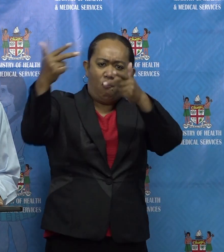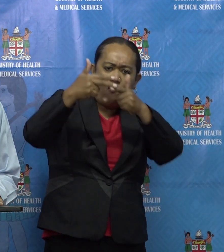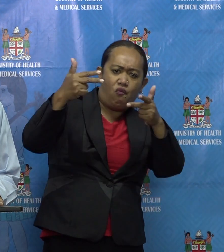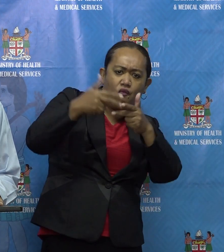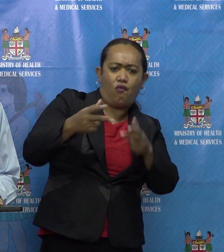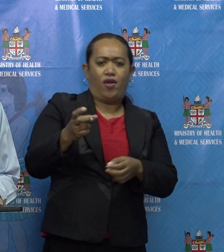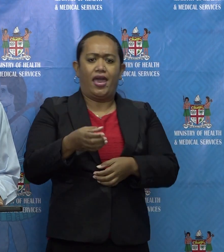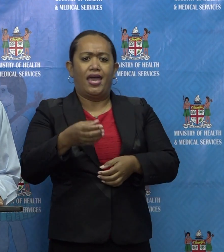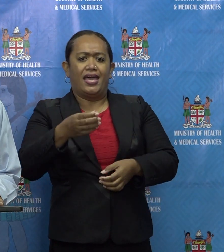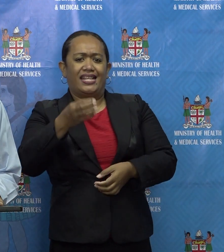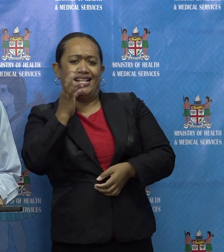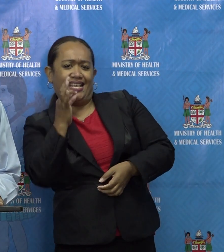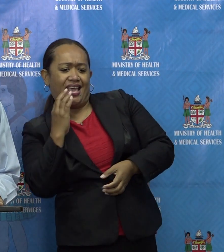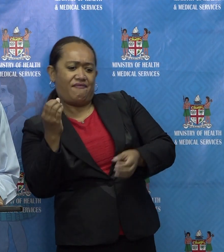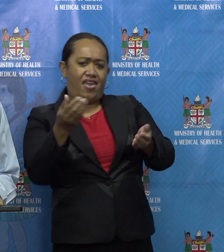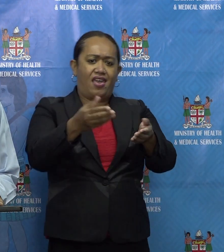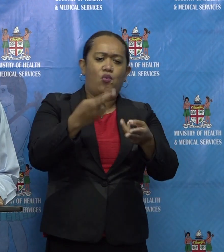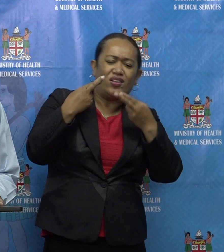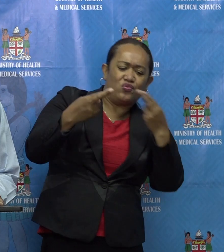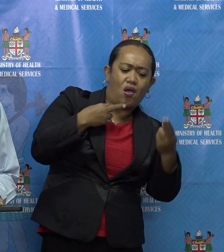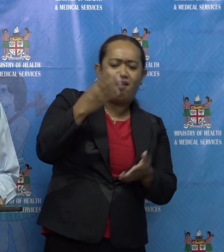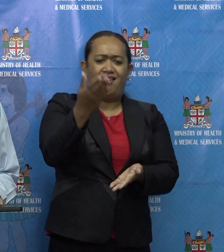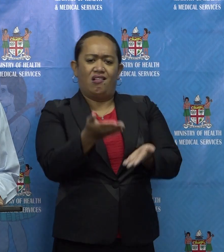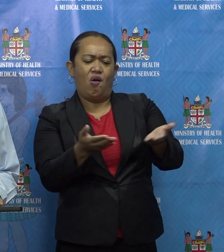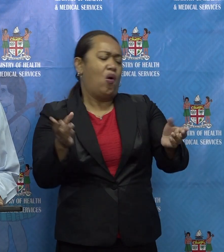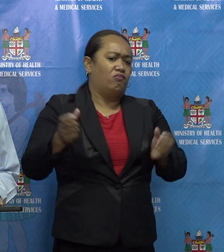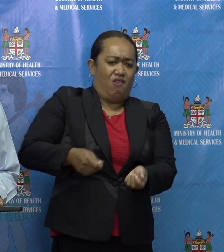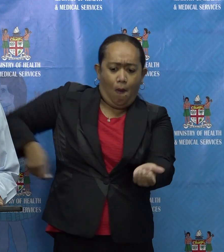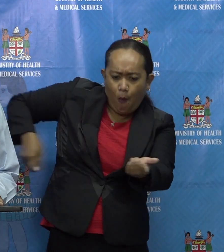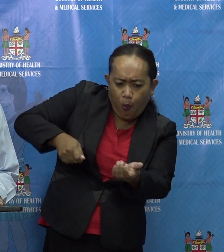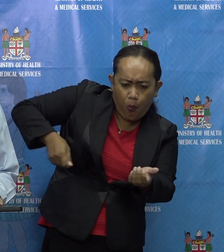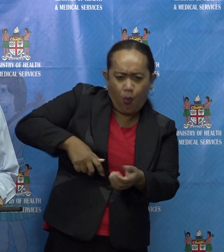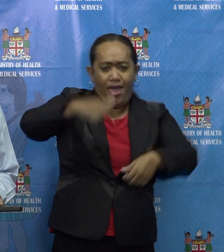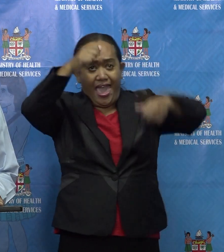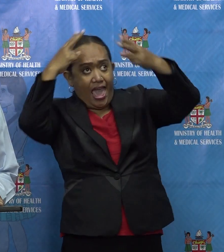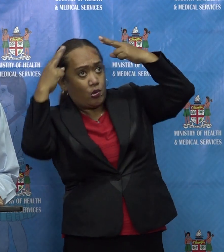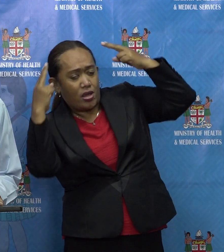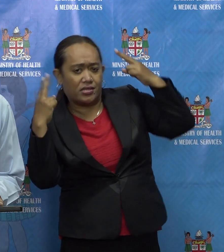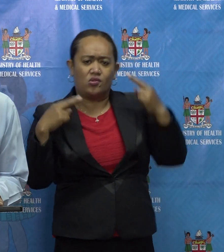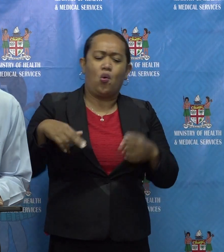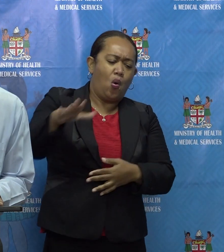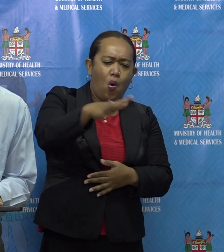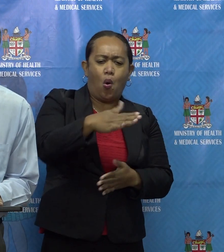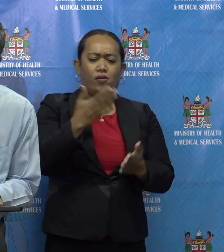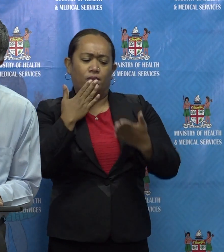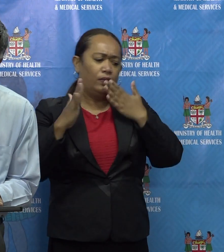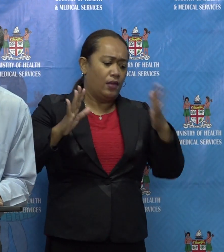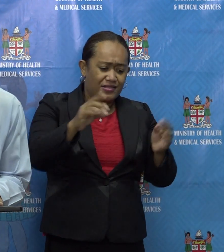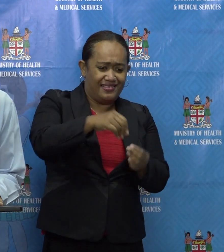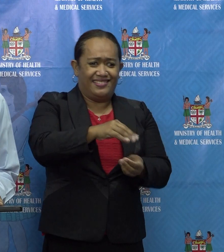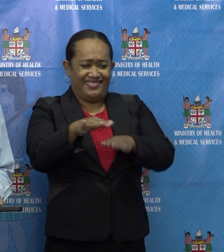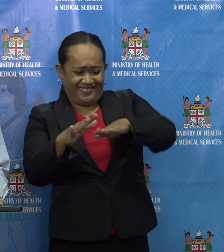cafes, taverns, bars, billiard shops, amusement arcades, as well as hairdressers, barber shops, spas, beauty